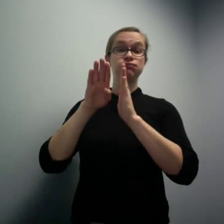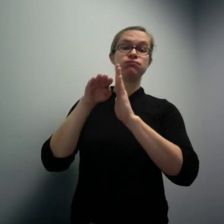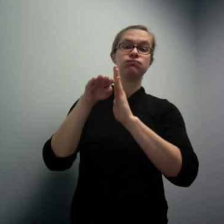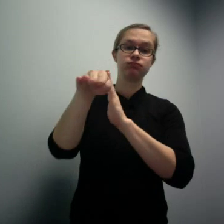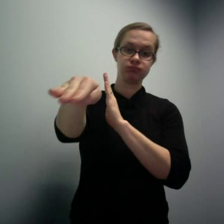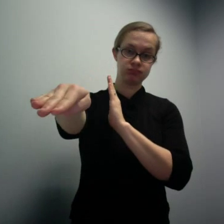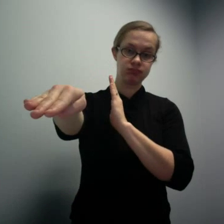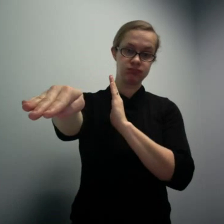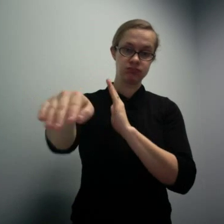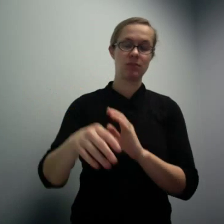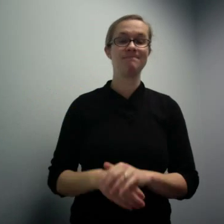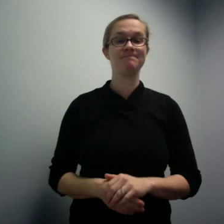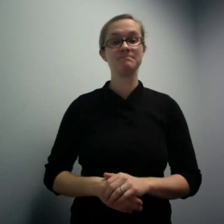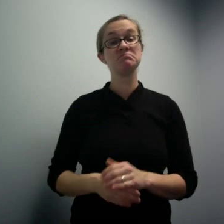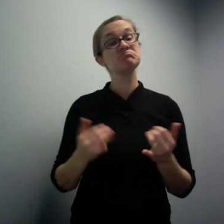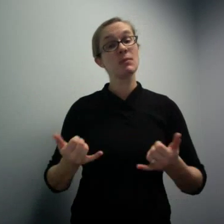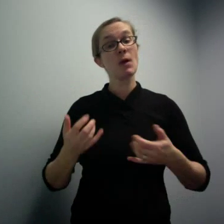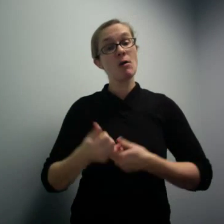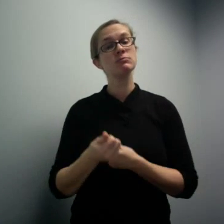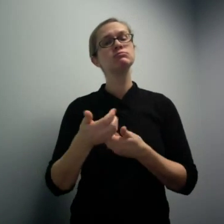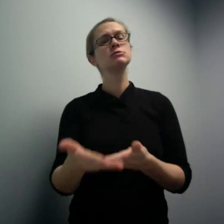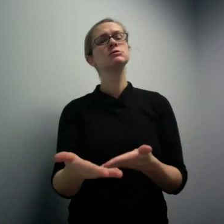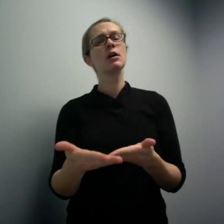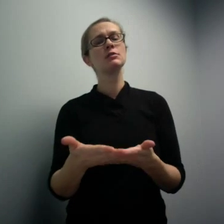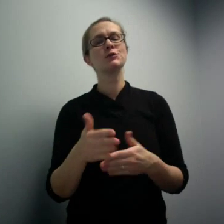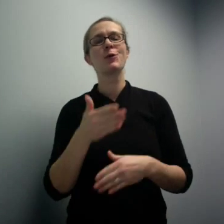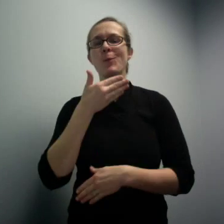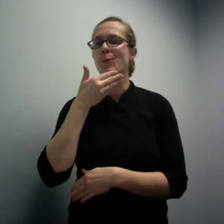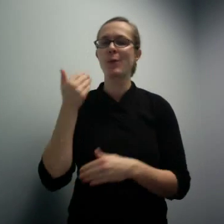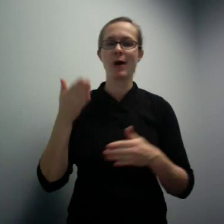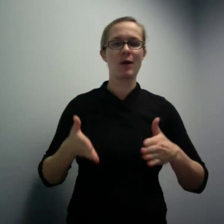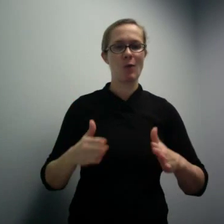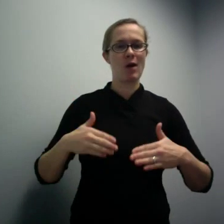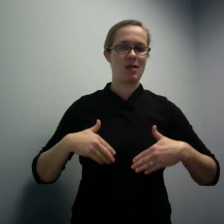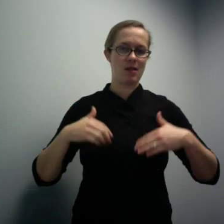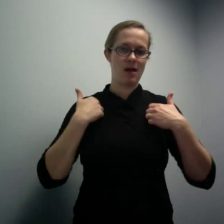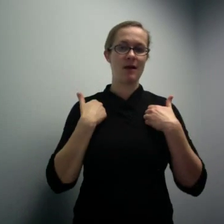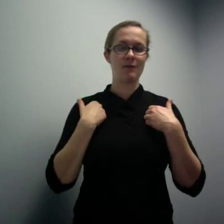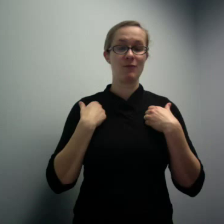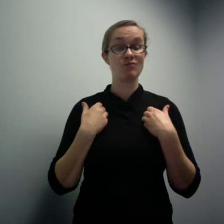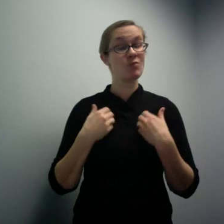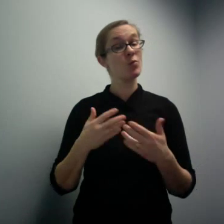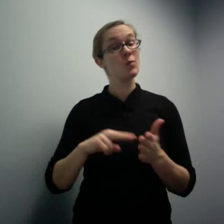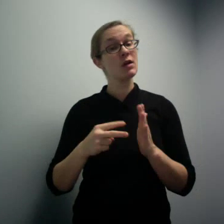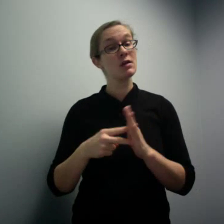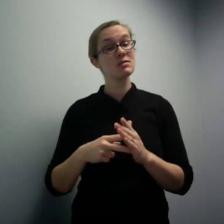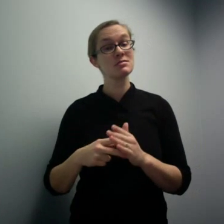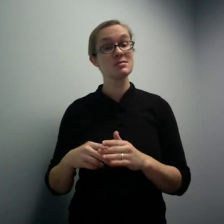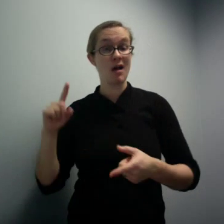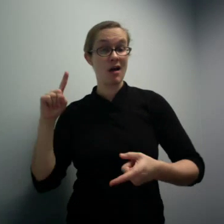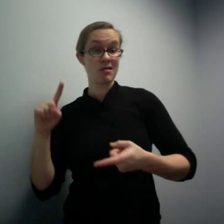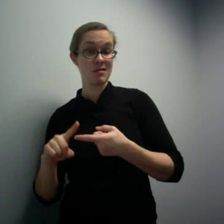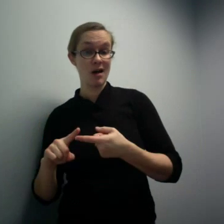suggest there's a better way, that less might actually equal more. I bet most of us have experienced at some point the joys of